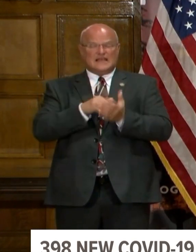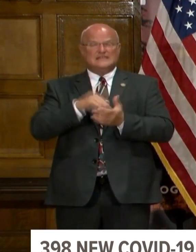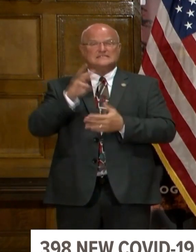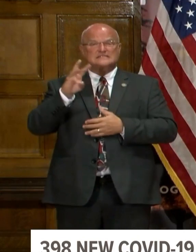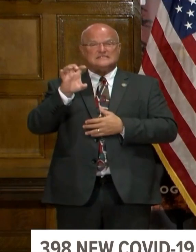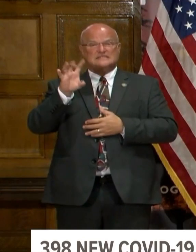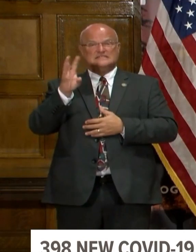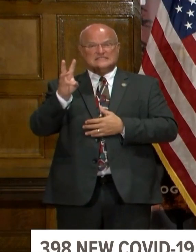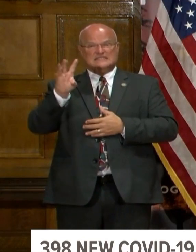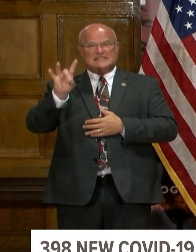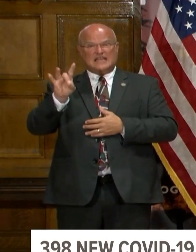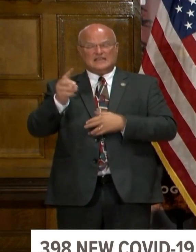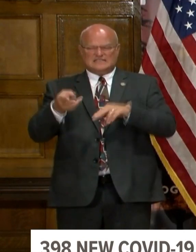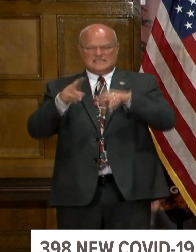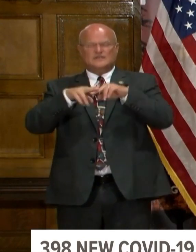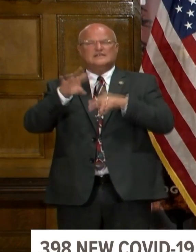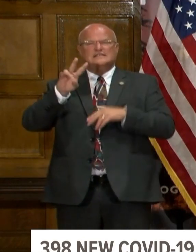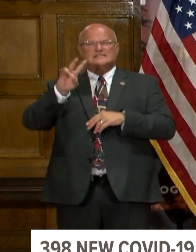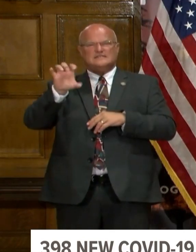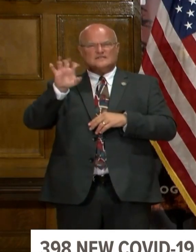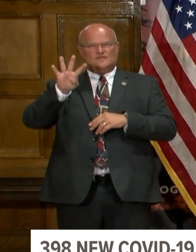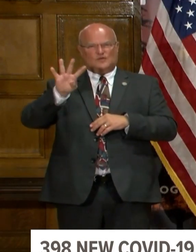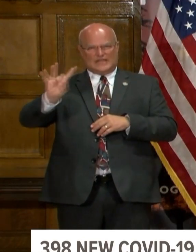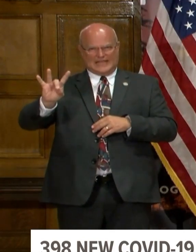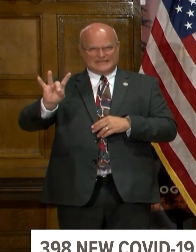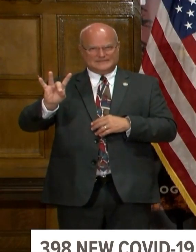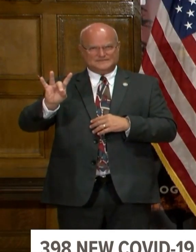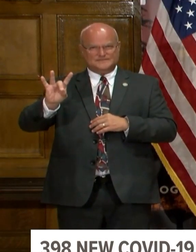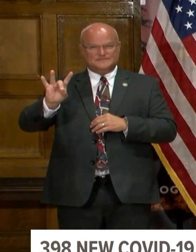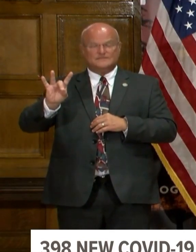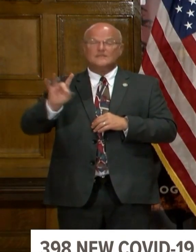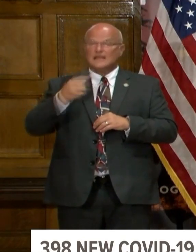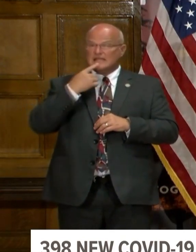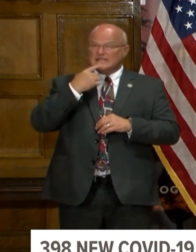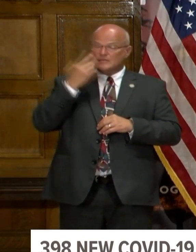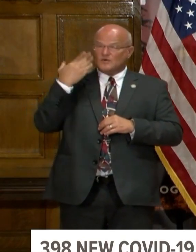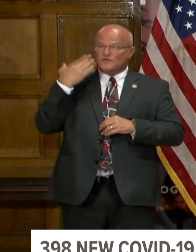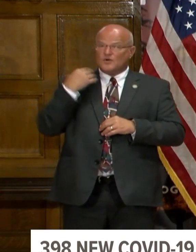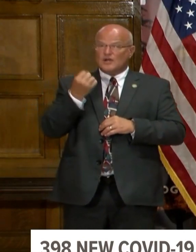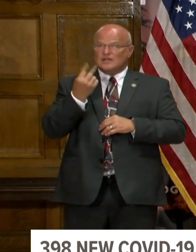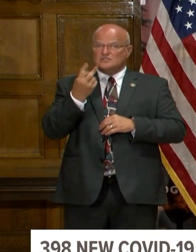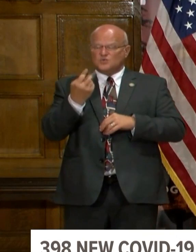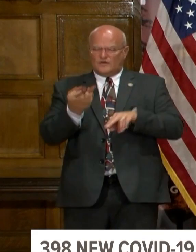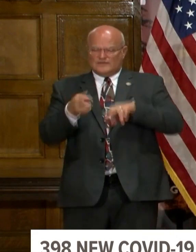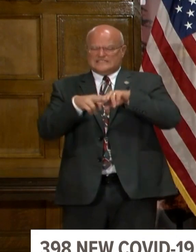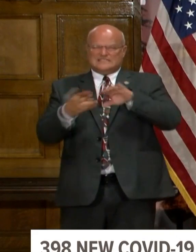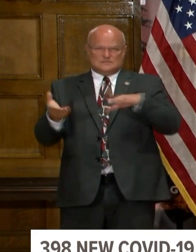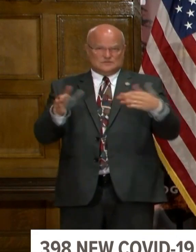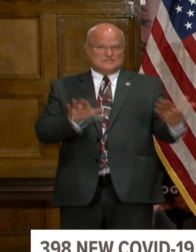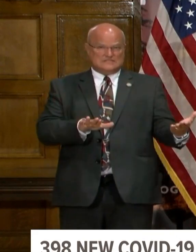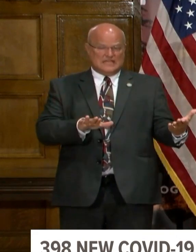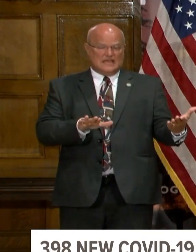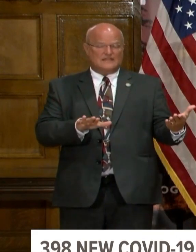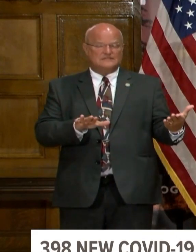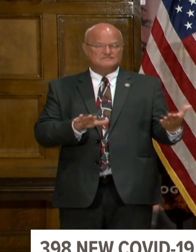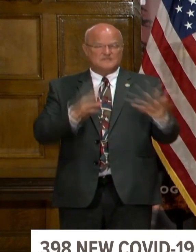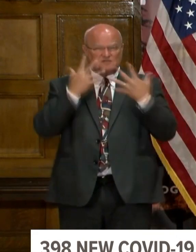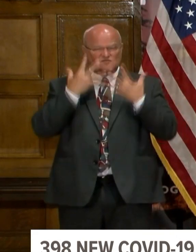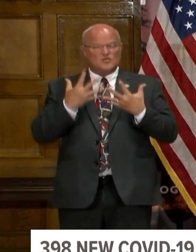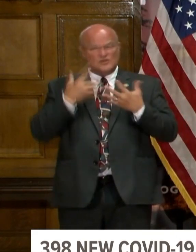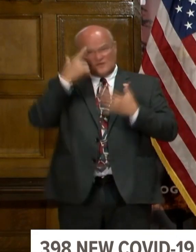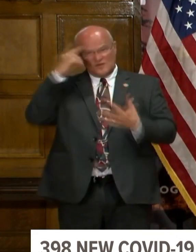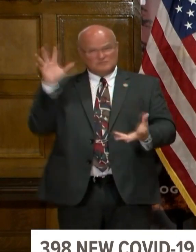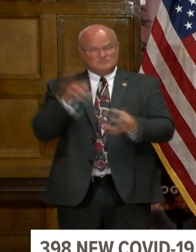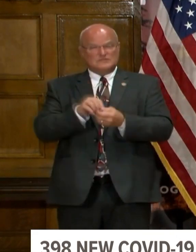60,668, with an increase of 748. As mentioned, we had 12 additional deaths, unfortunately,